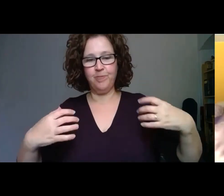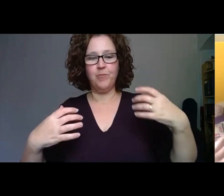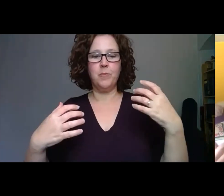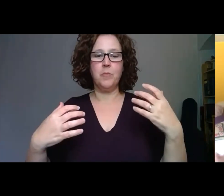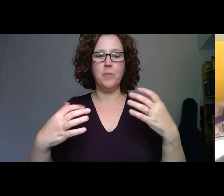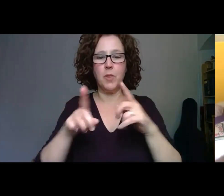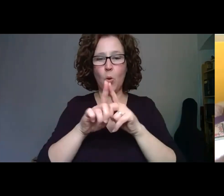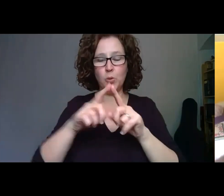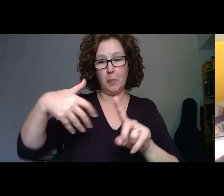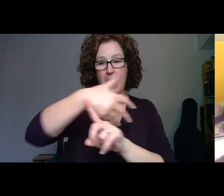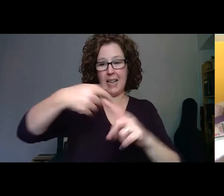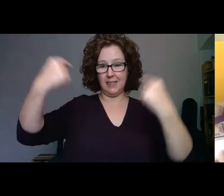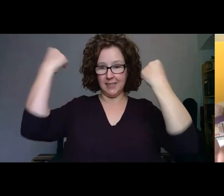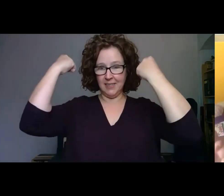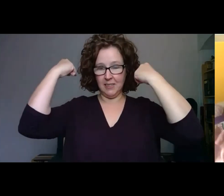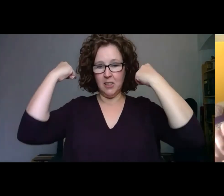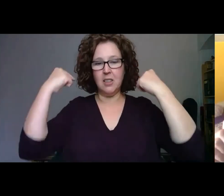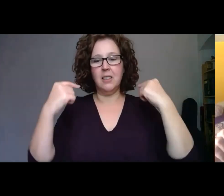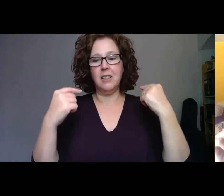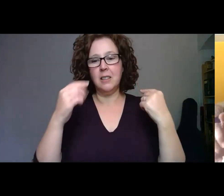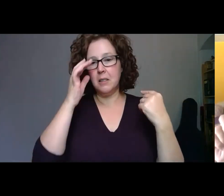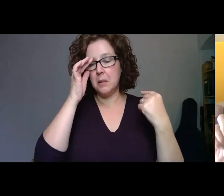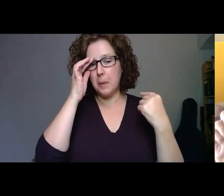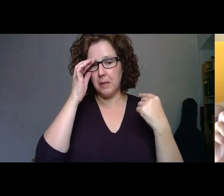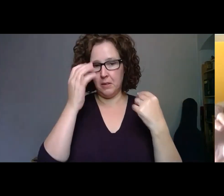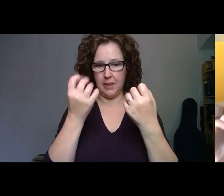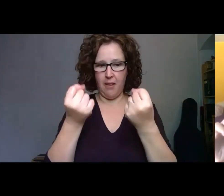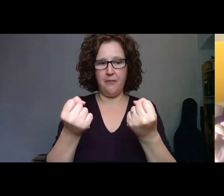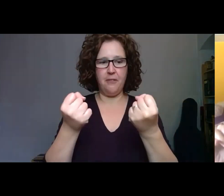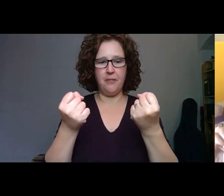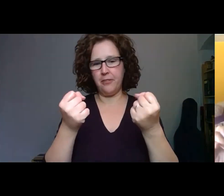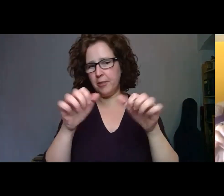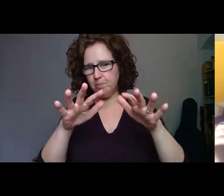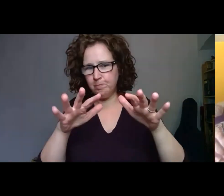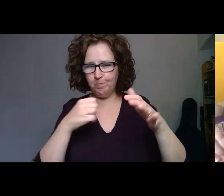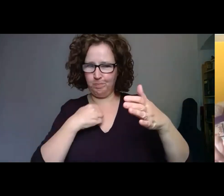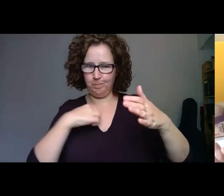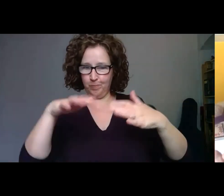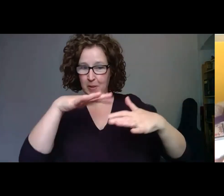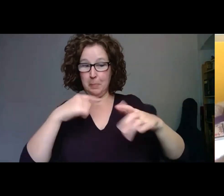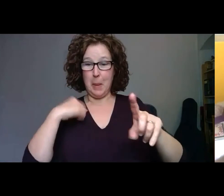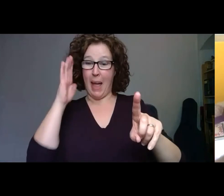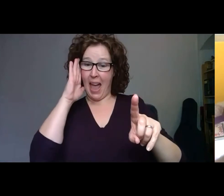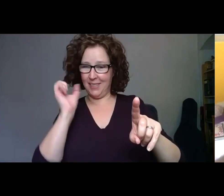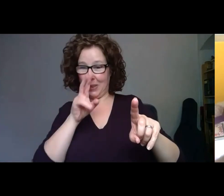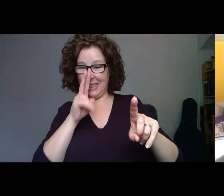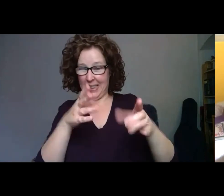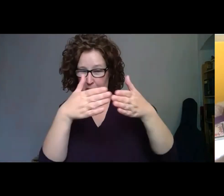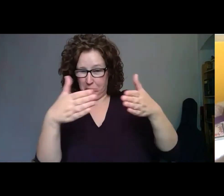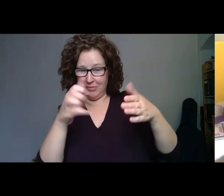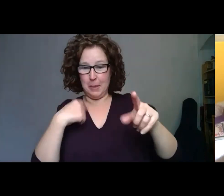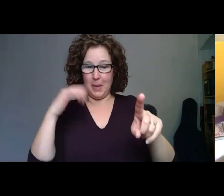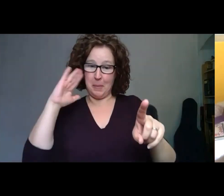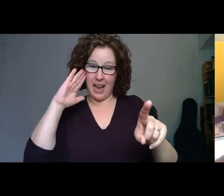And behind me, there's a little bit of my bed. And on my